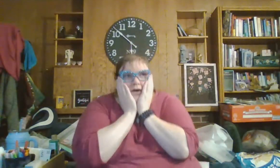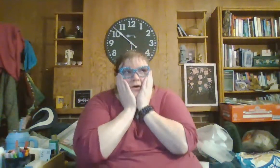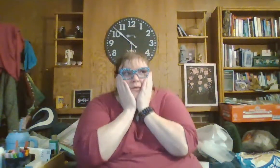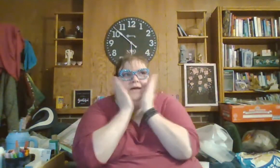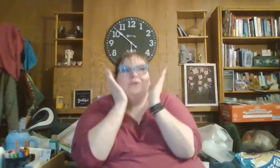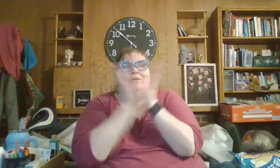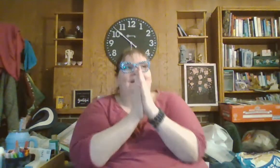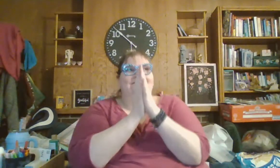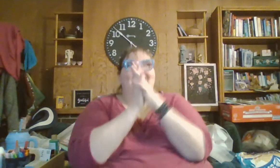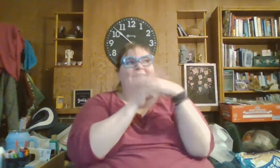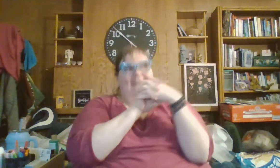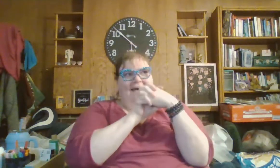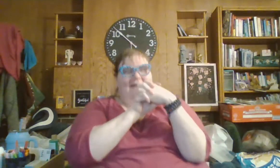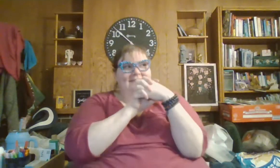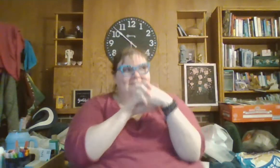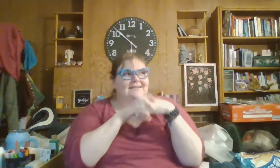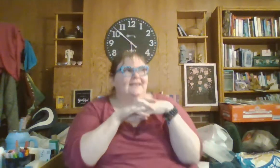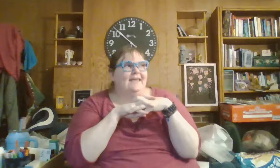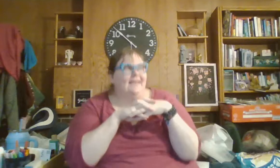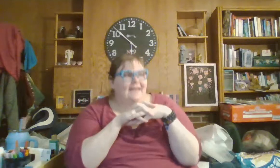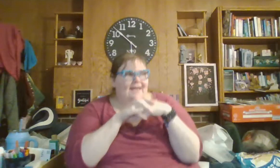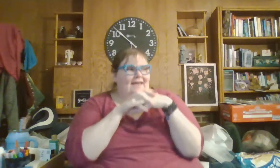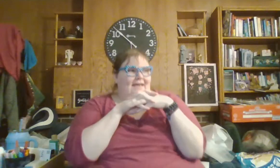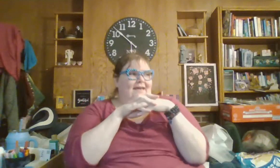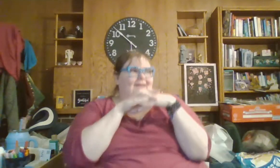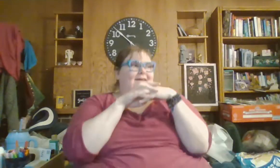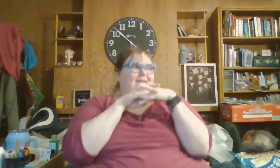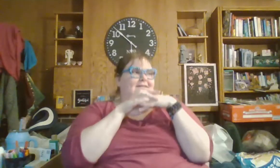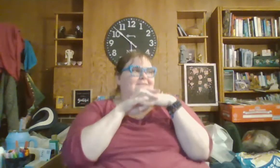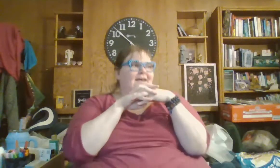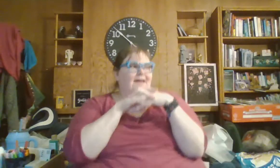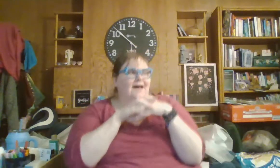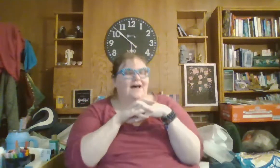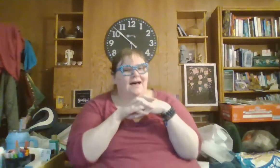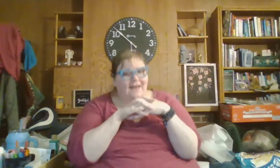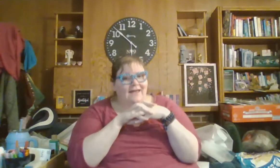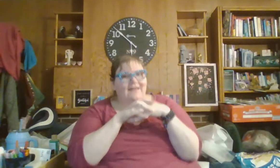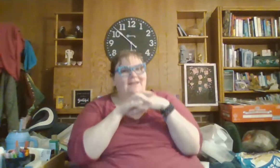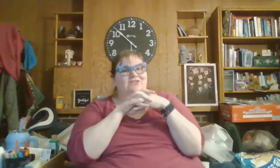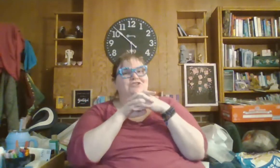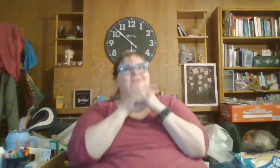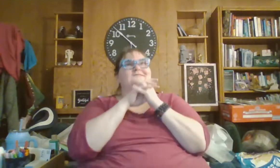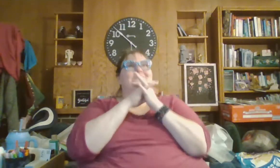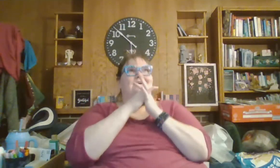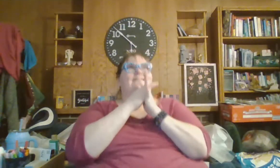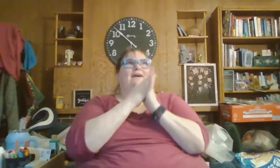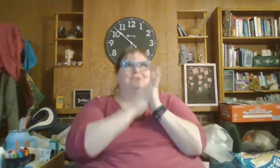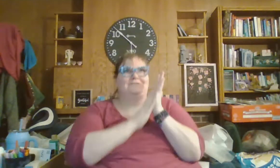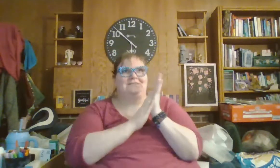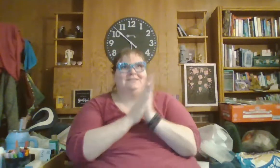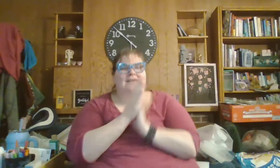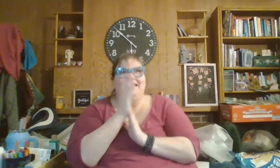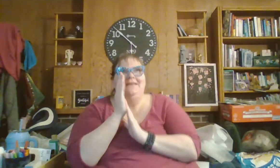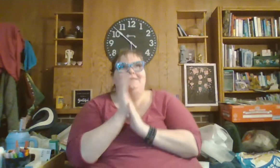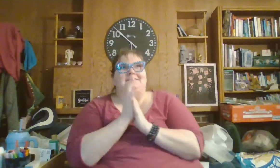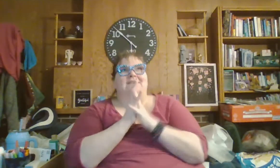So we have that. And I just found out,